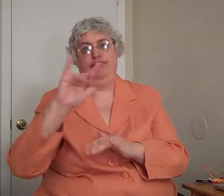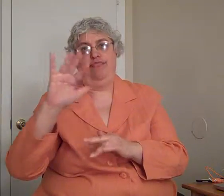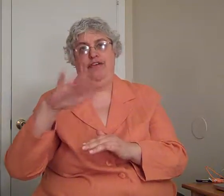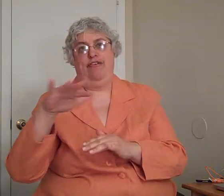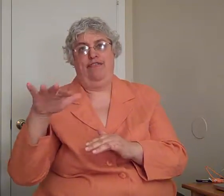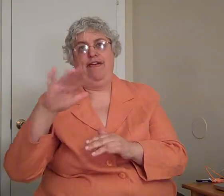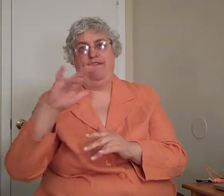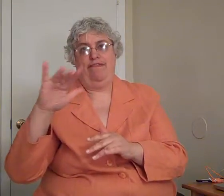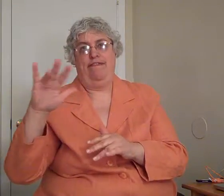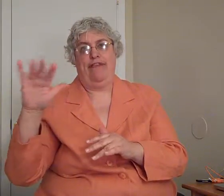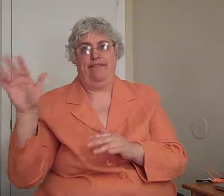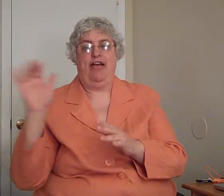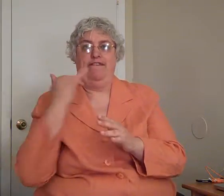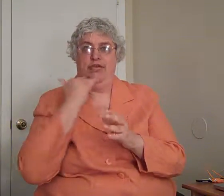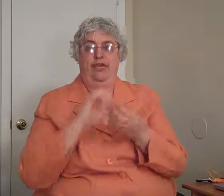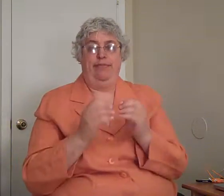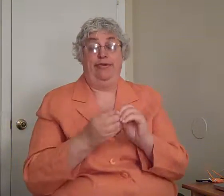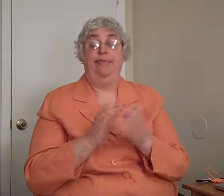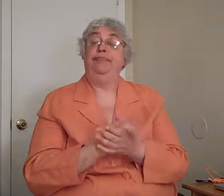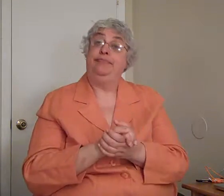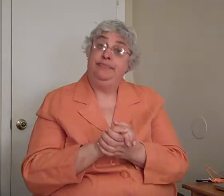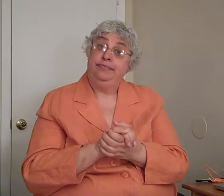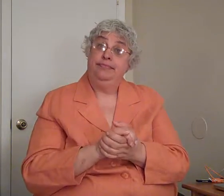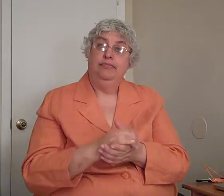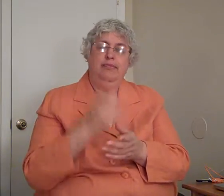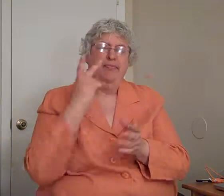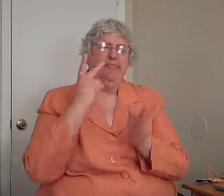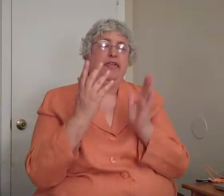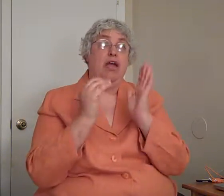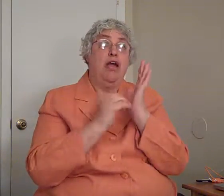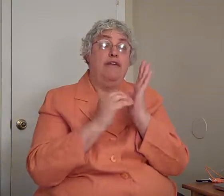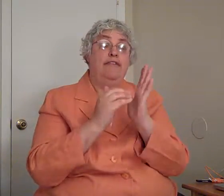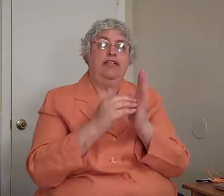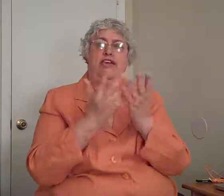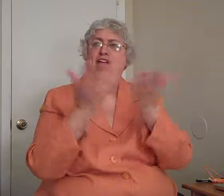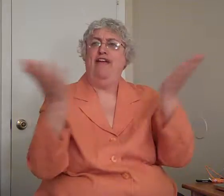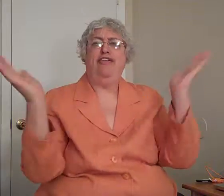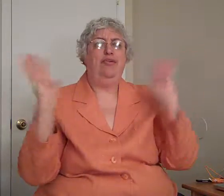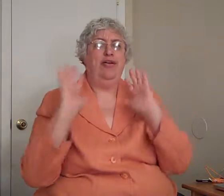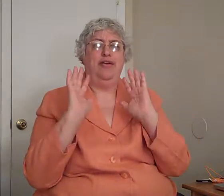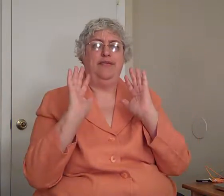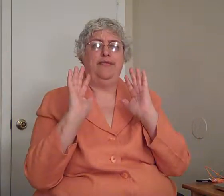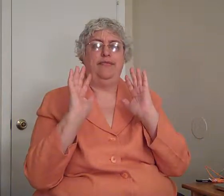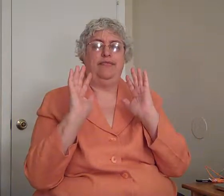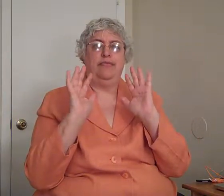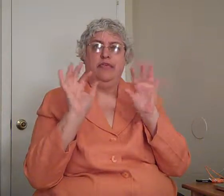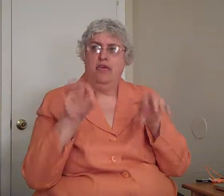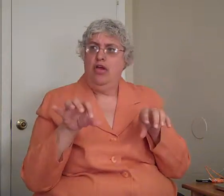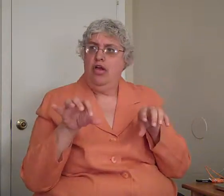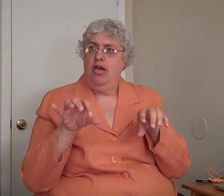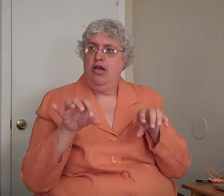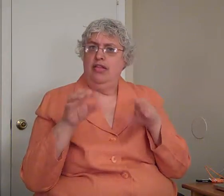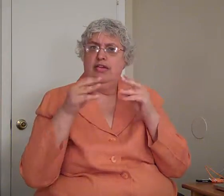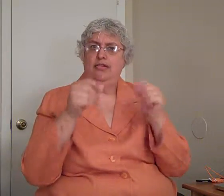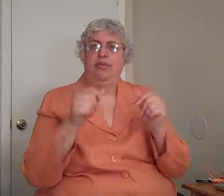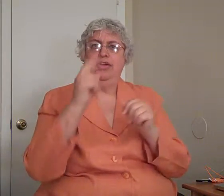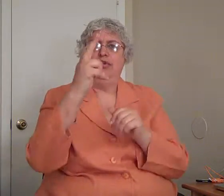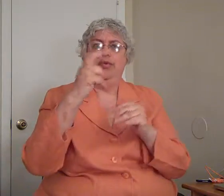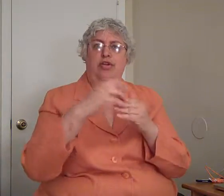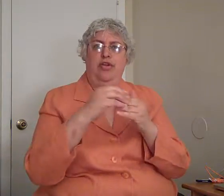555-5555, right? You see those all the time, they're everywhere, and then they're shocked after they spend $200 on this